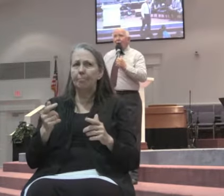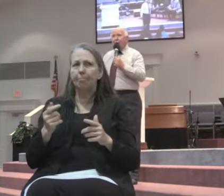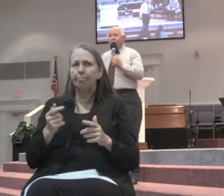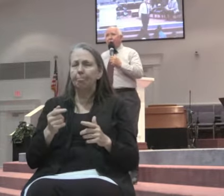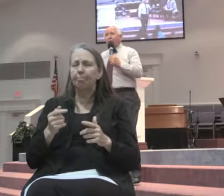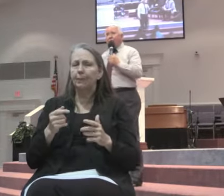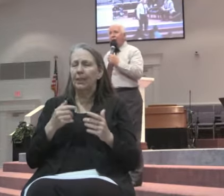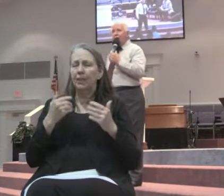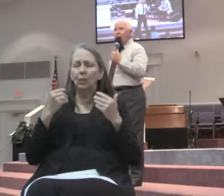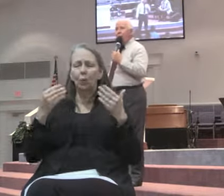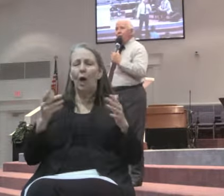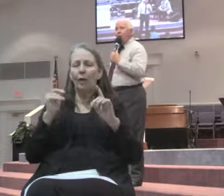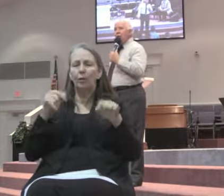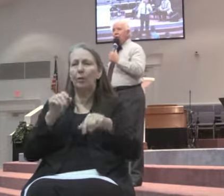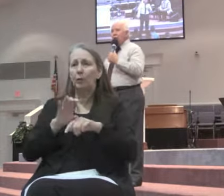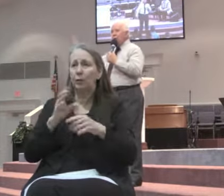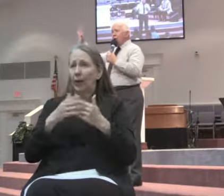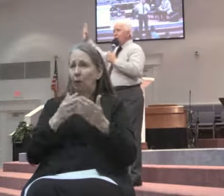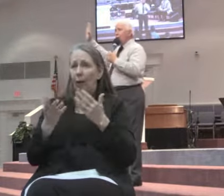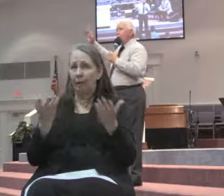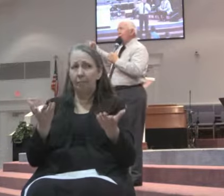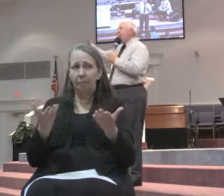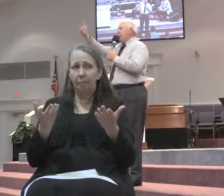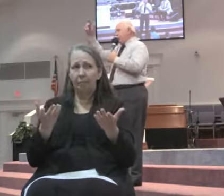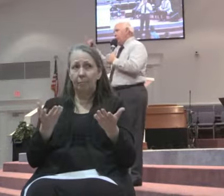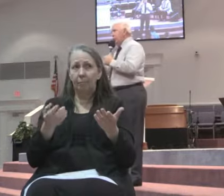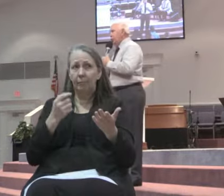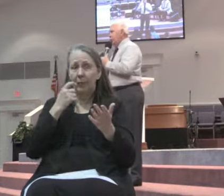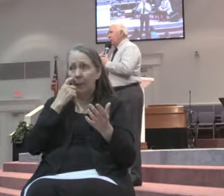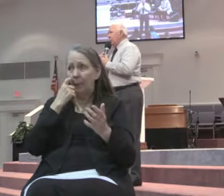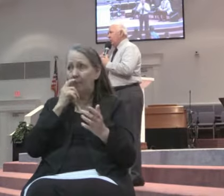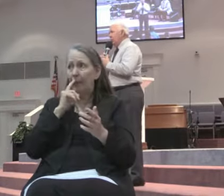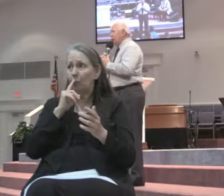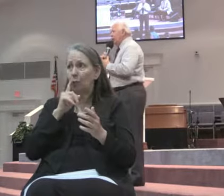you just come on to church anyhow? Come here.